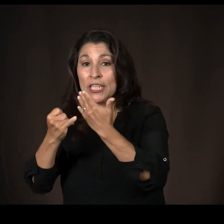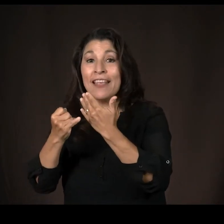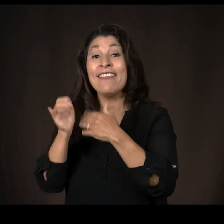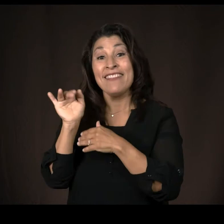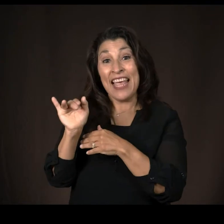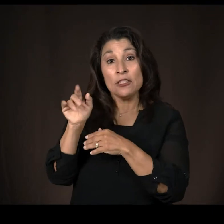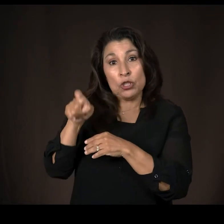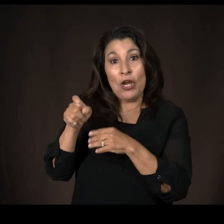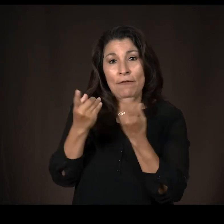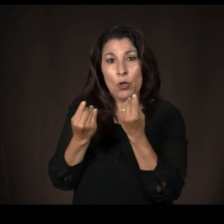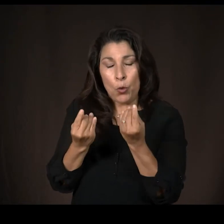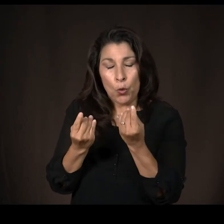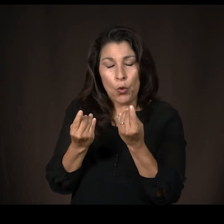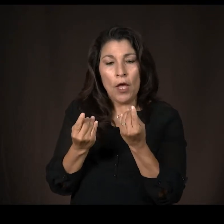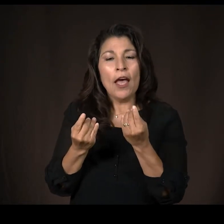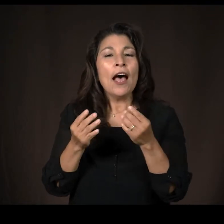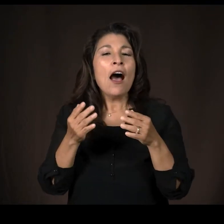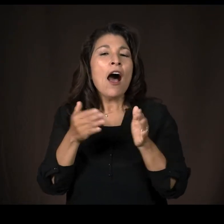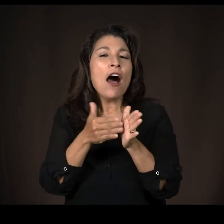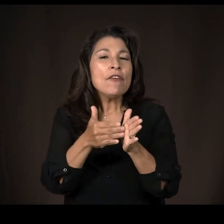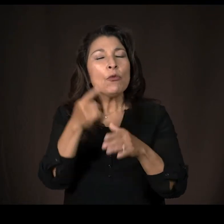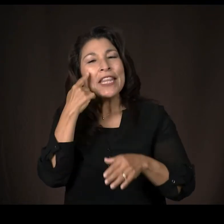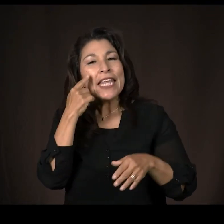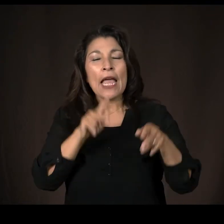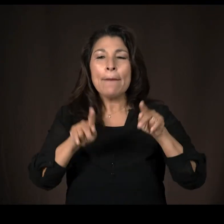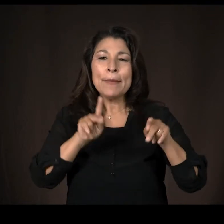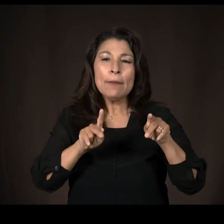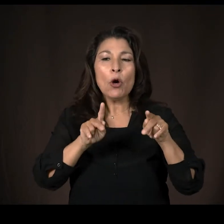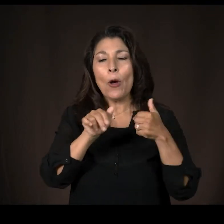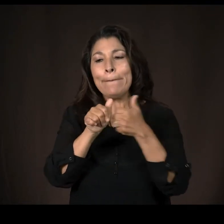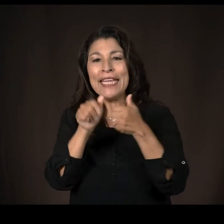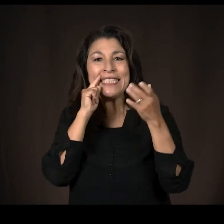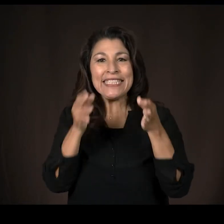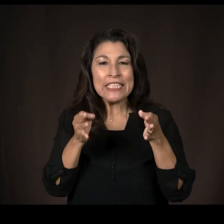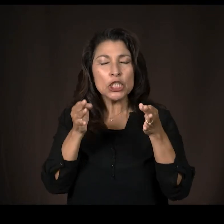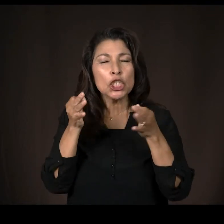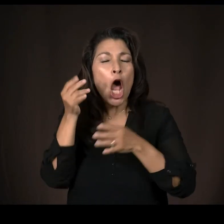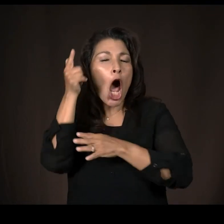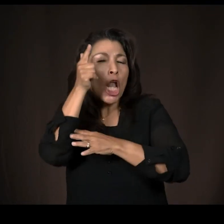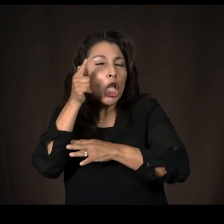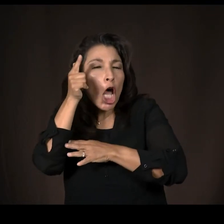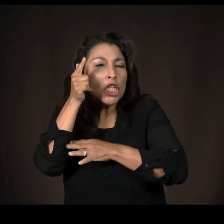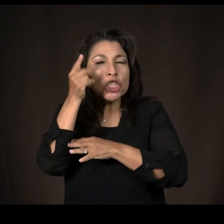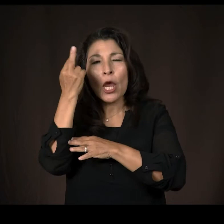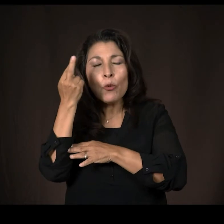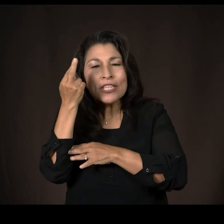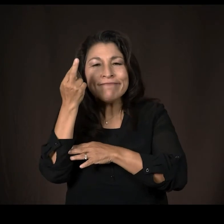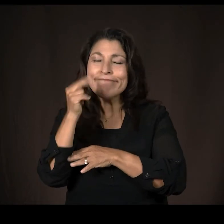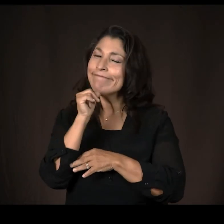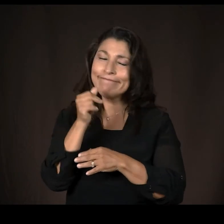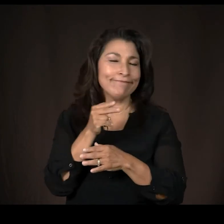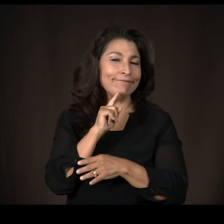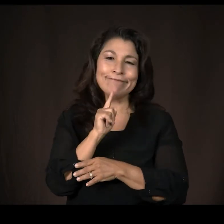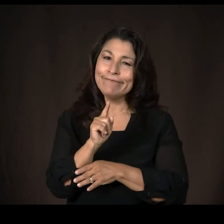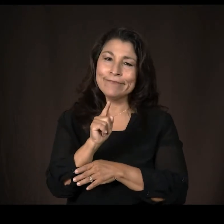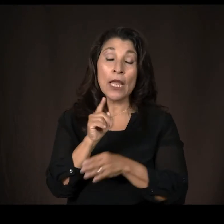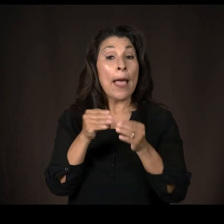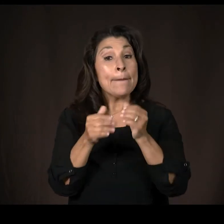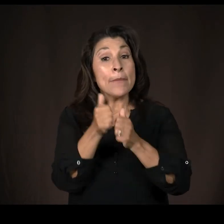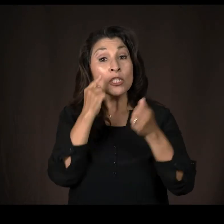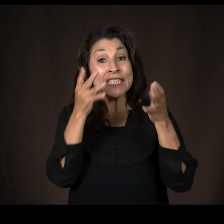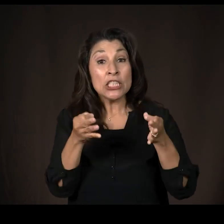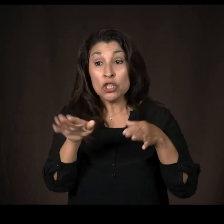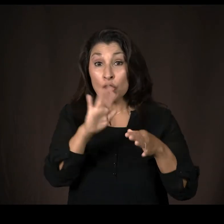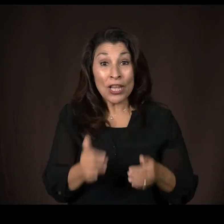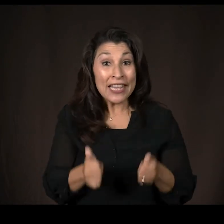assume that people base their choices on logic and reason, but that's just not true. Most of the decisions